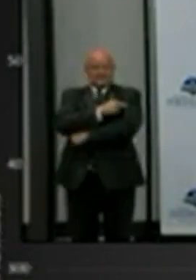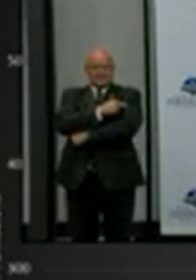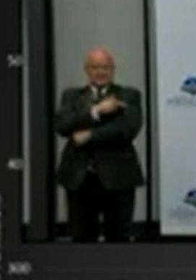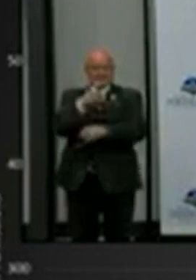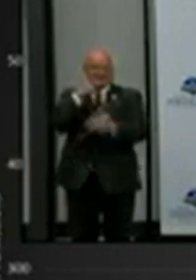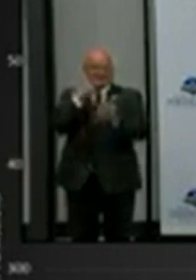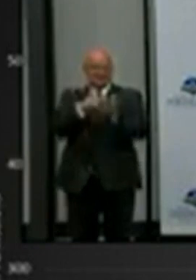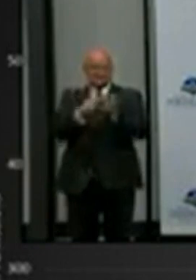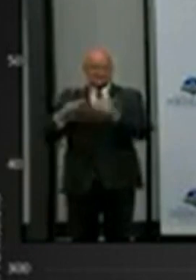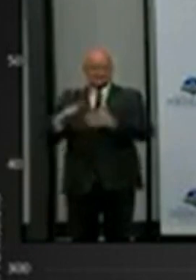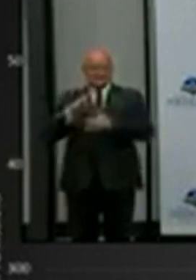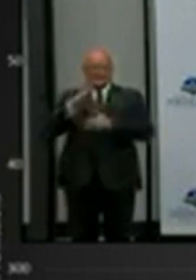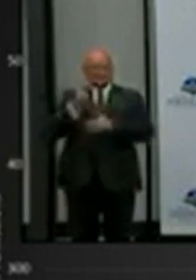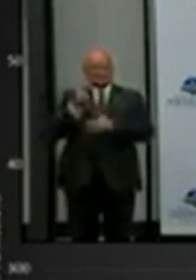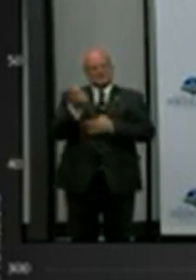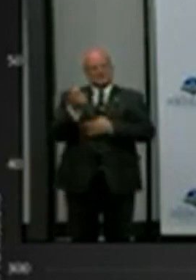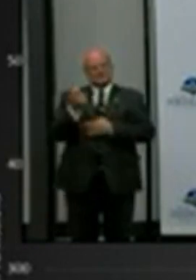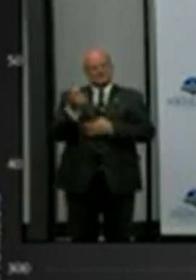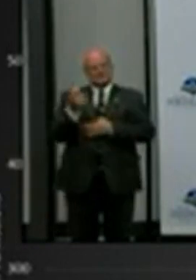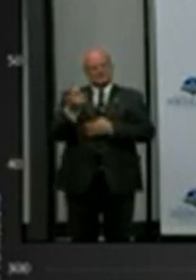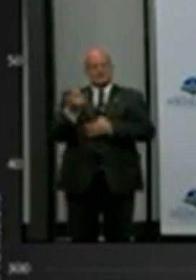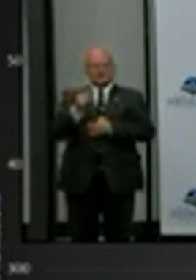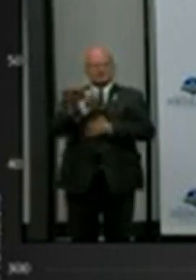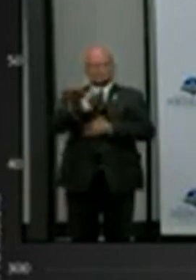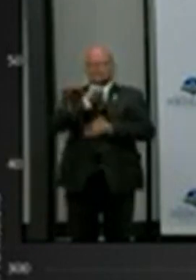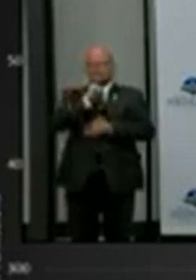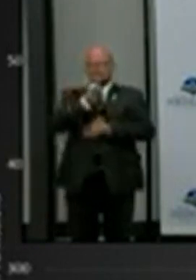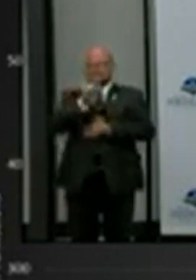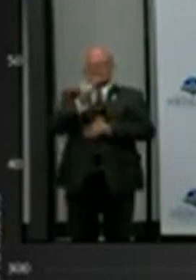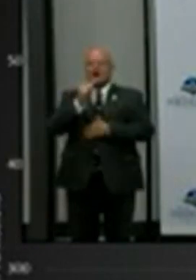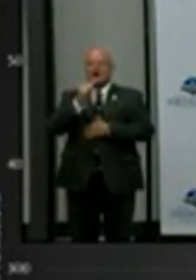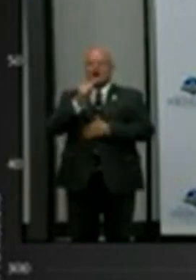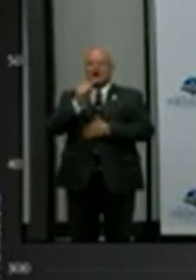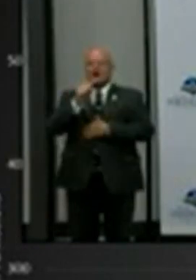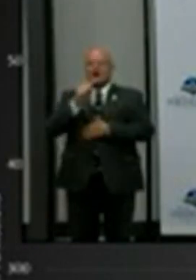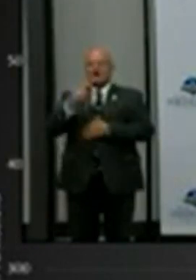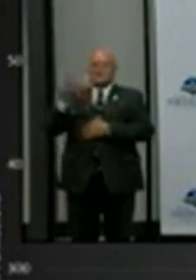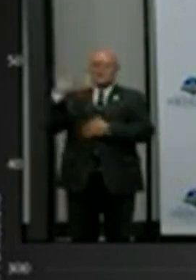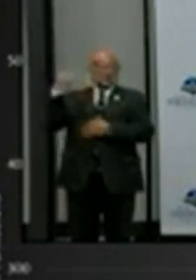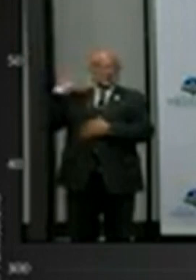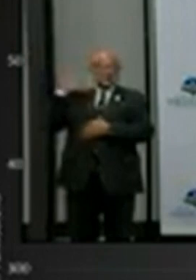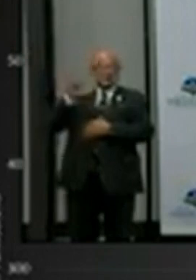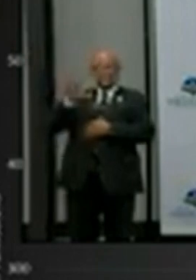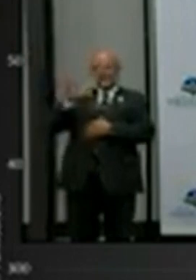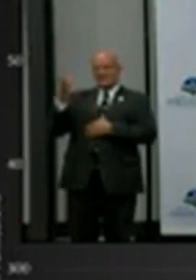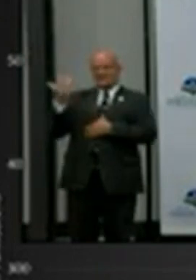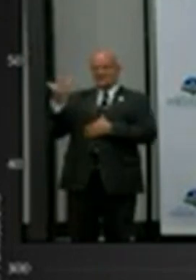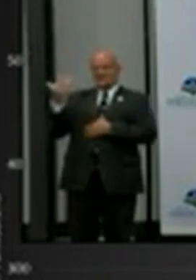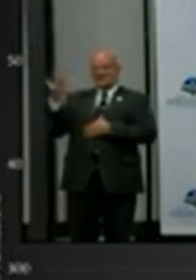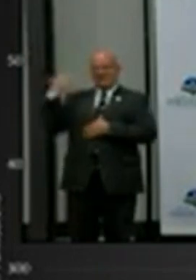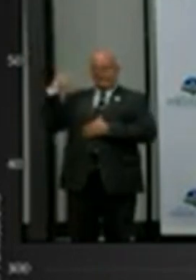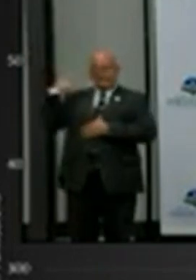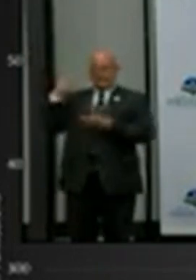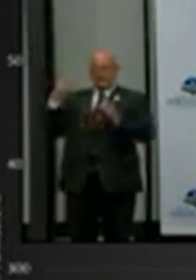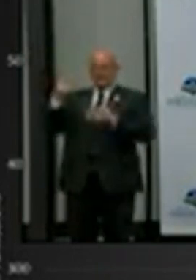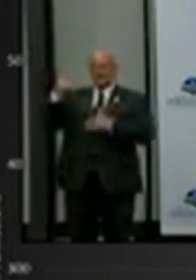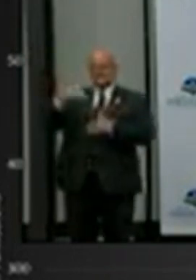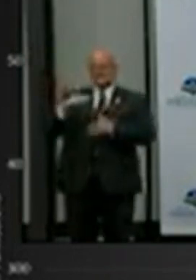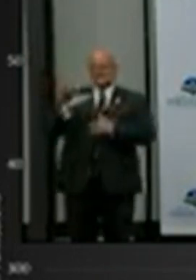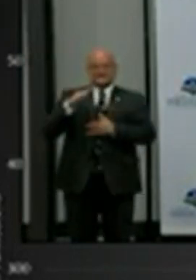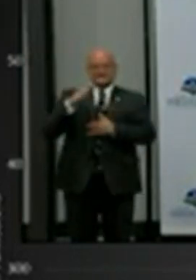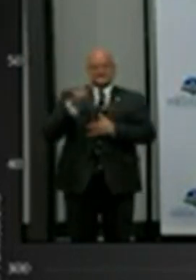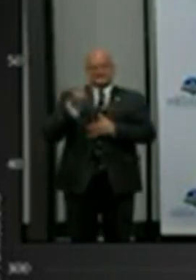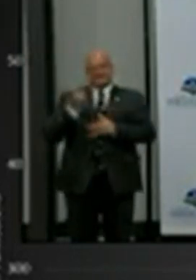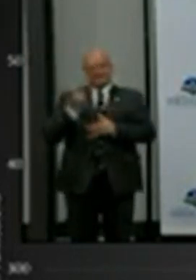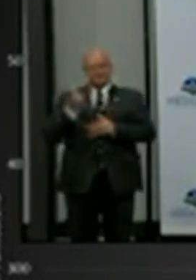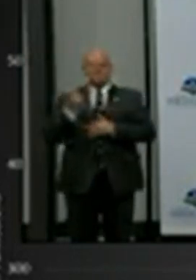I noted, has gone up a little bit. We're not at that high water mark of 515, I believe it is, but that went